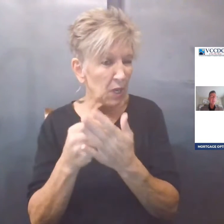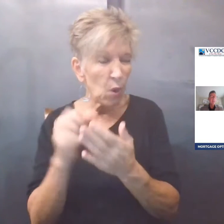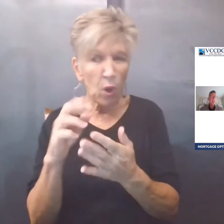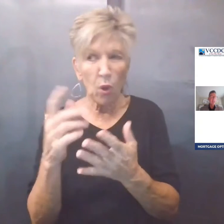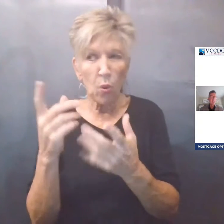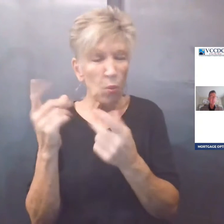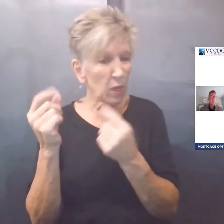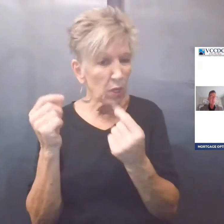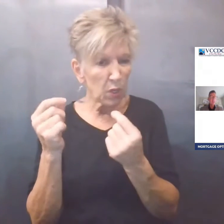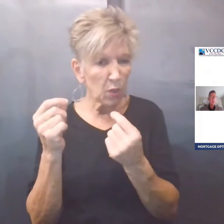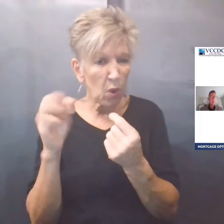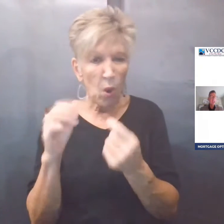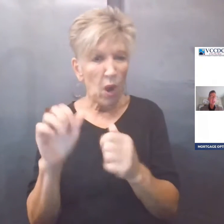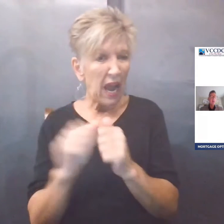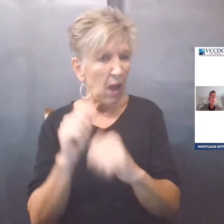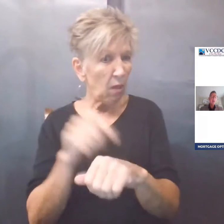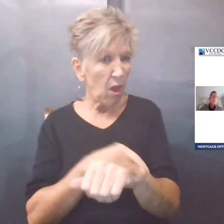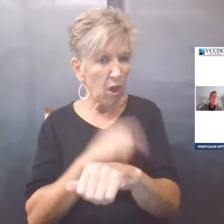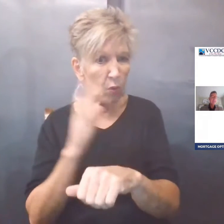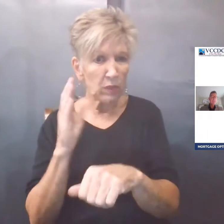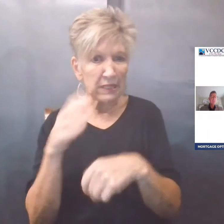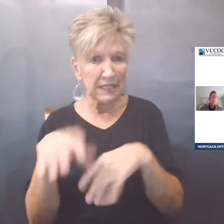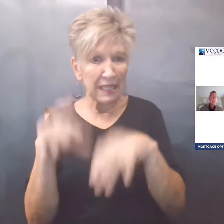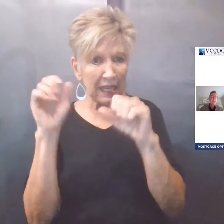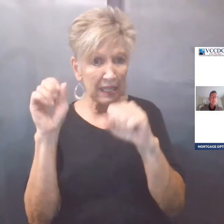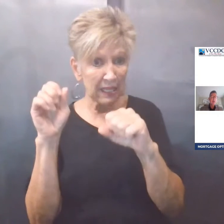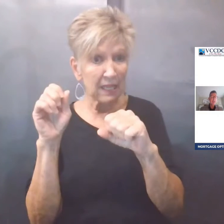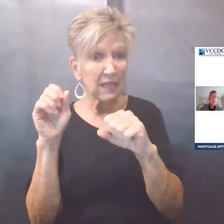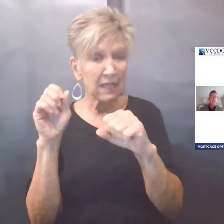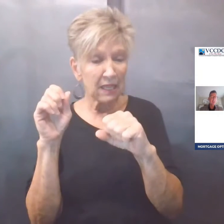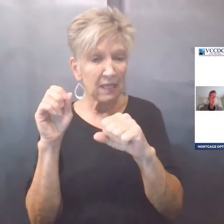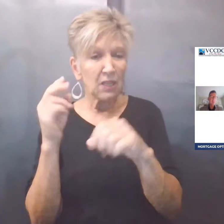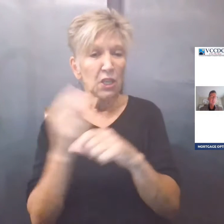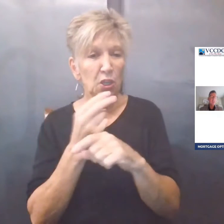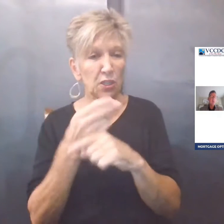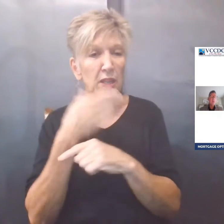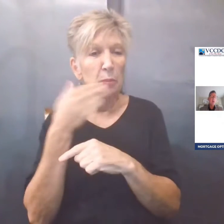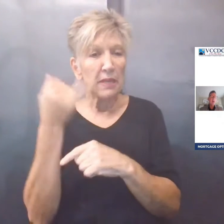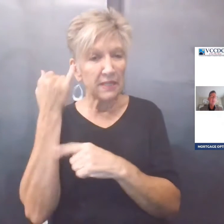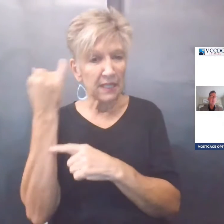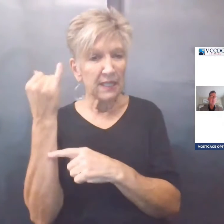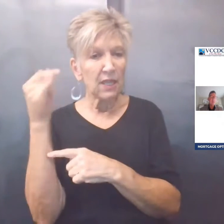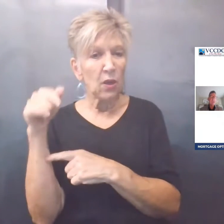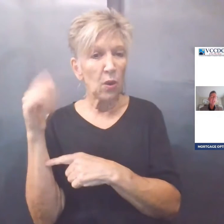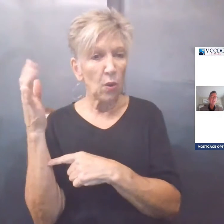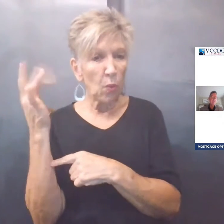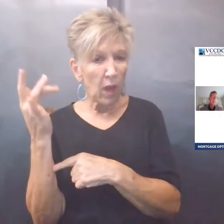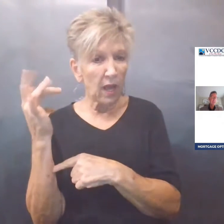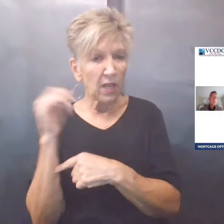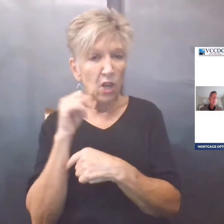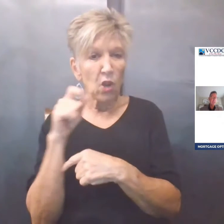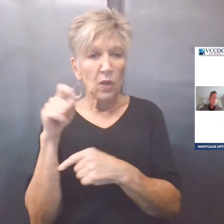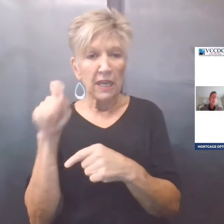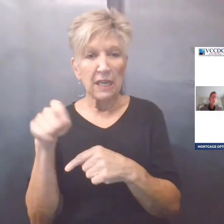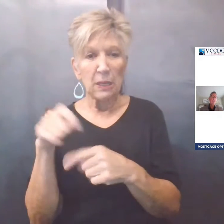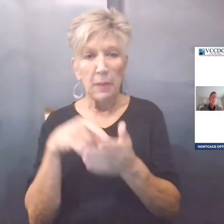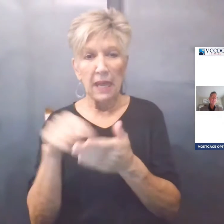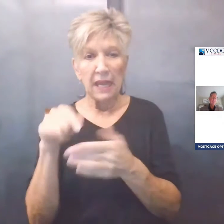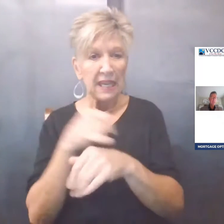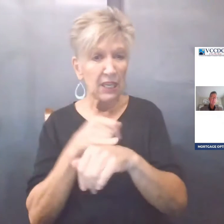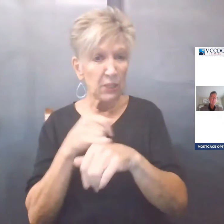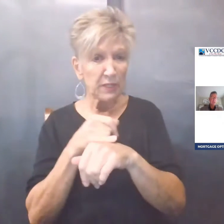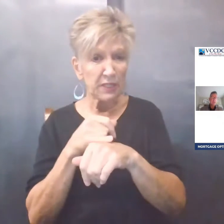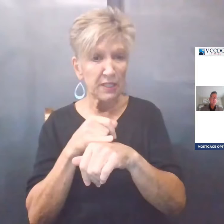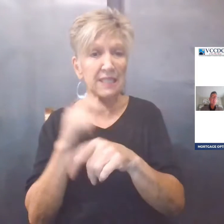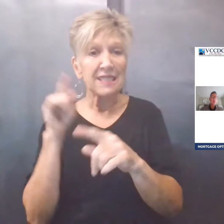time period that they're actually going to move that money out, this is generally a better solution because you don't have to then pay interest on that money